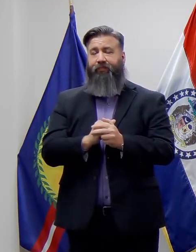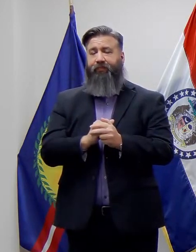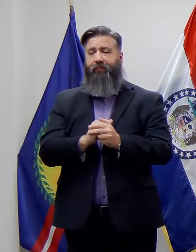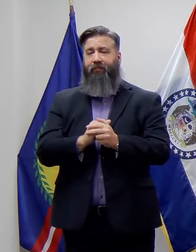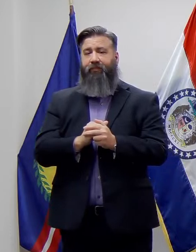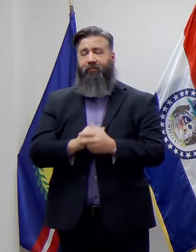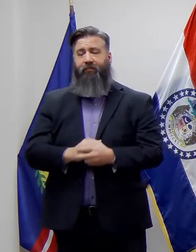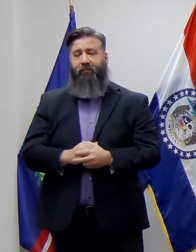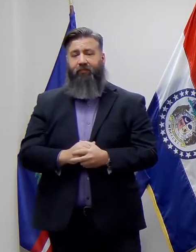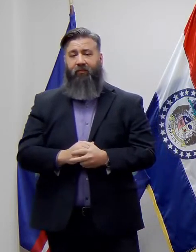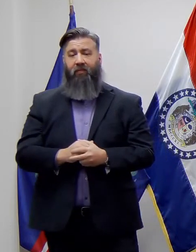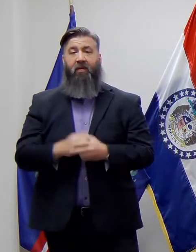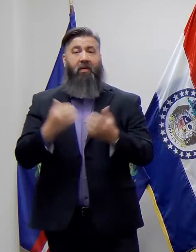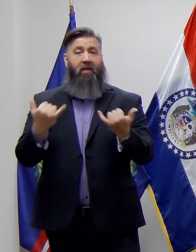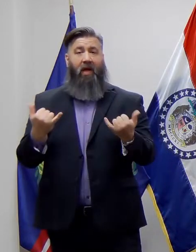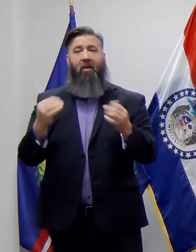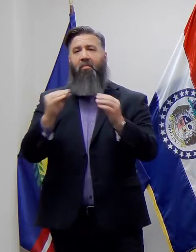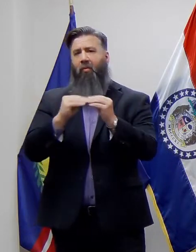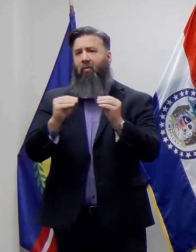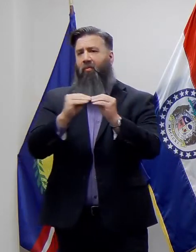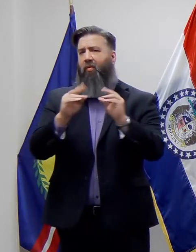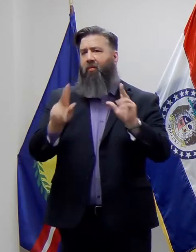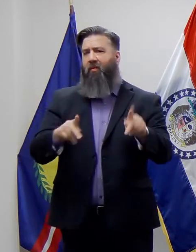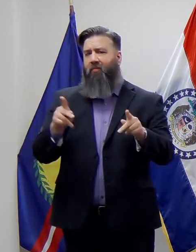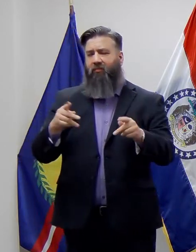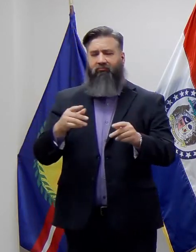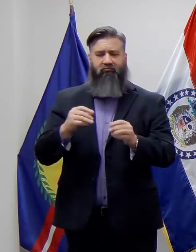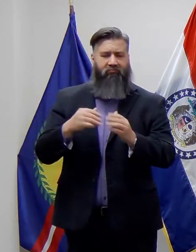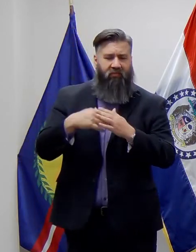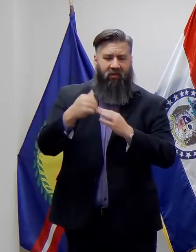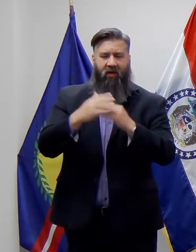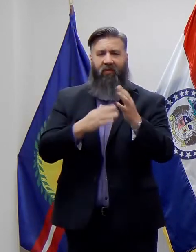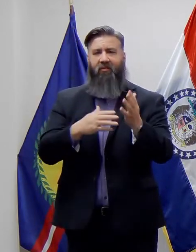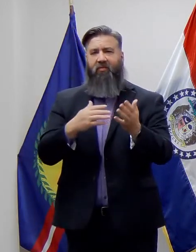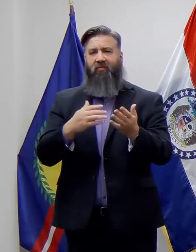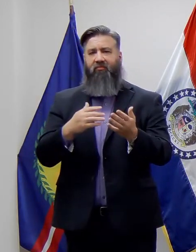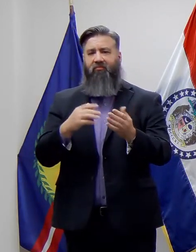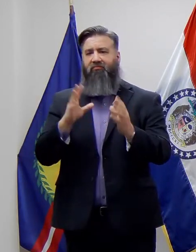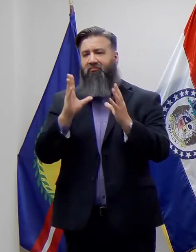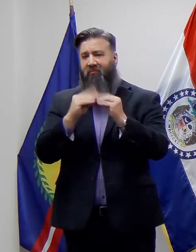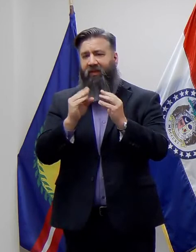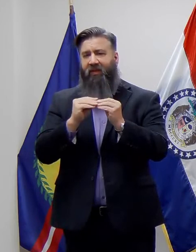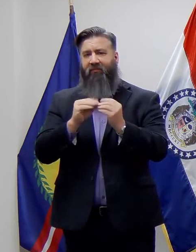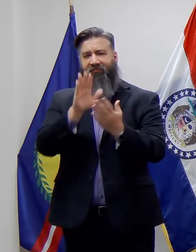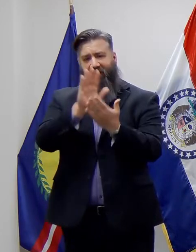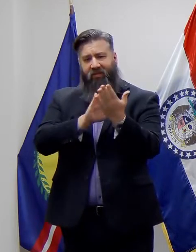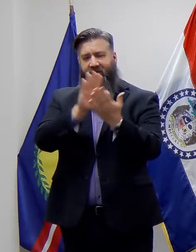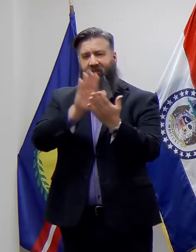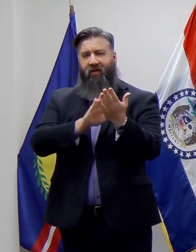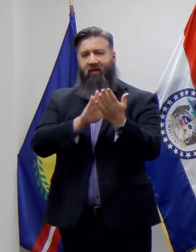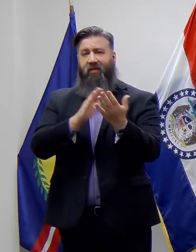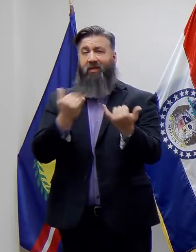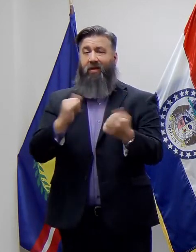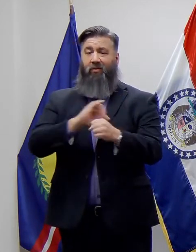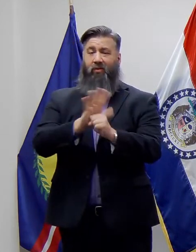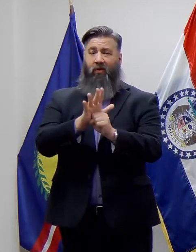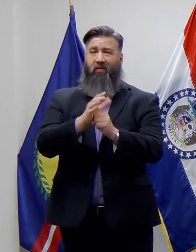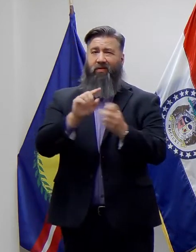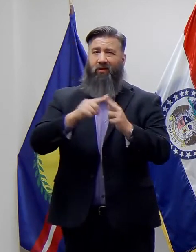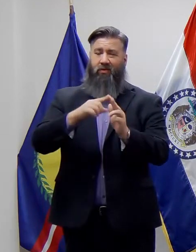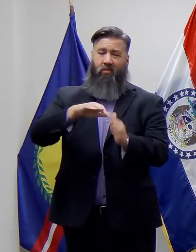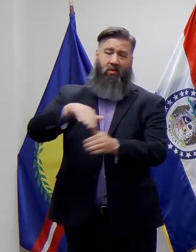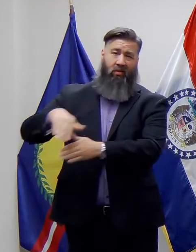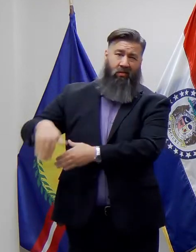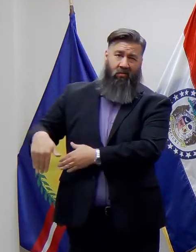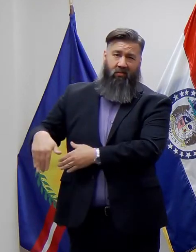comfortable meeting in public, now that the pandemic is almost behind us and posing less of a threat, I'm